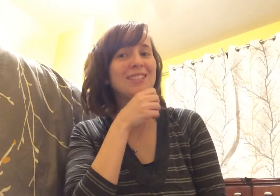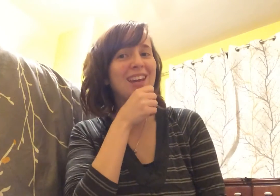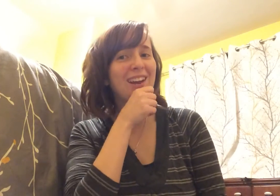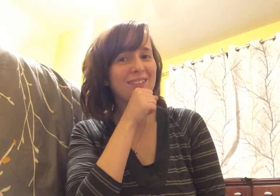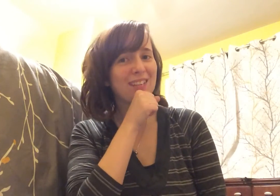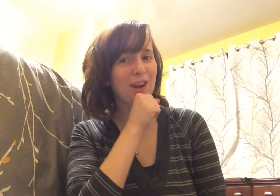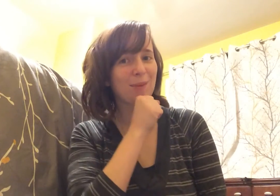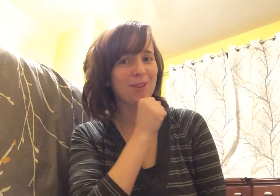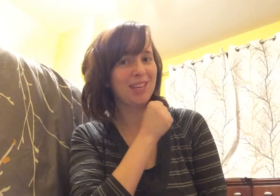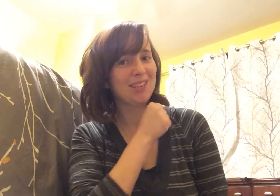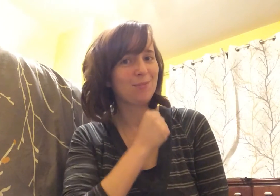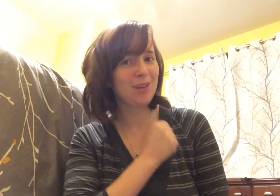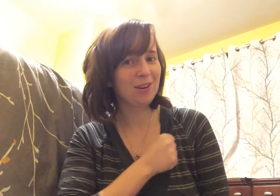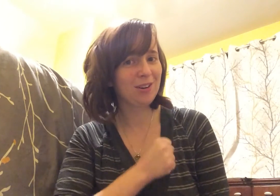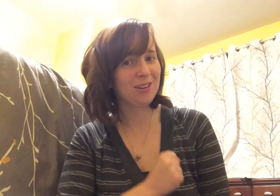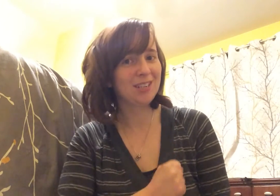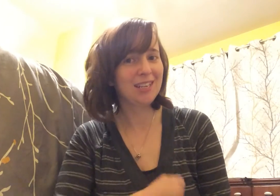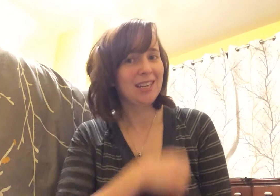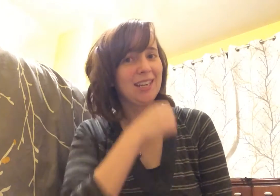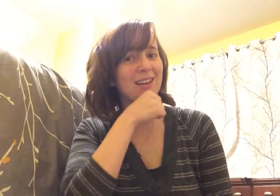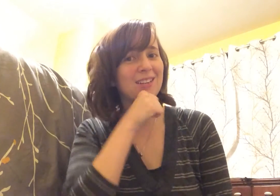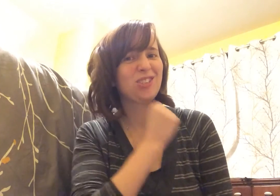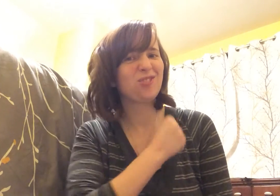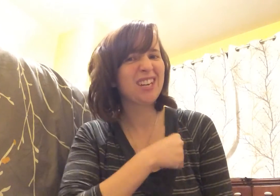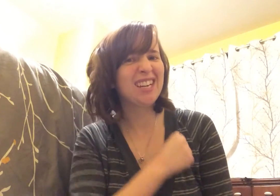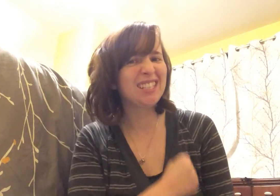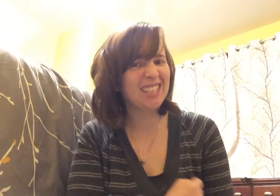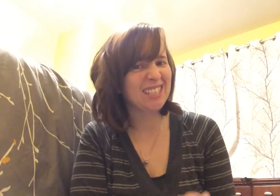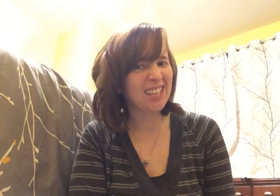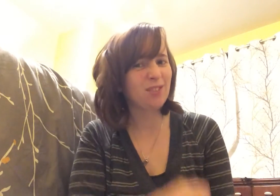kind of like grabbing like the beard and kind of straggling it down,